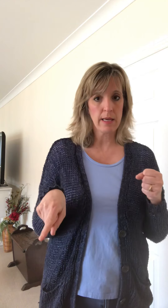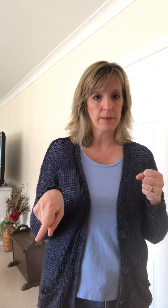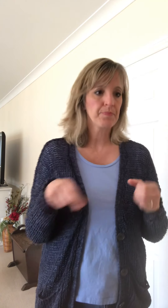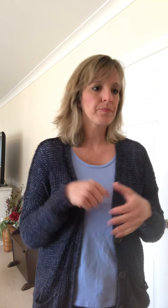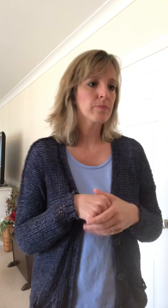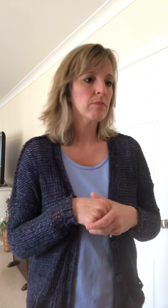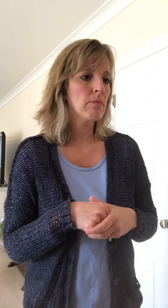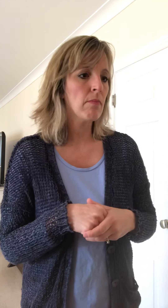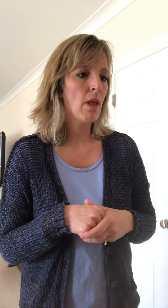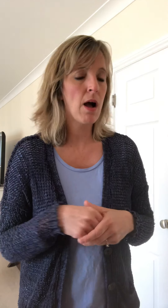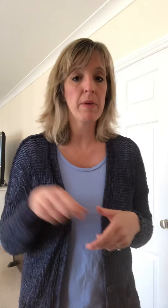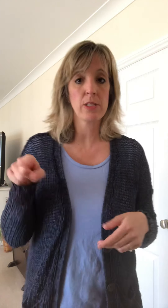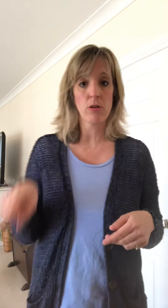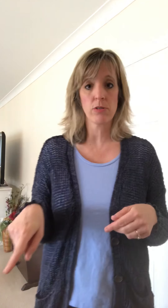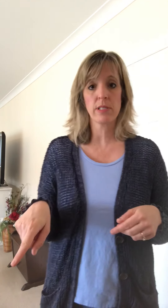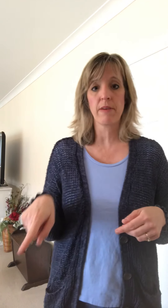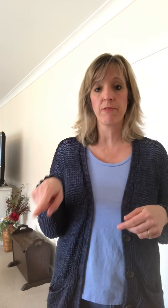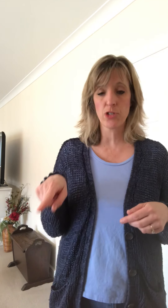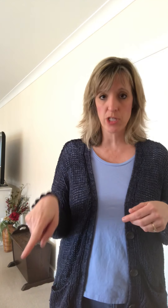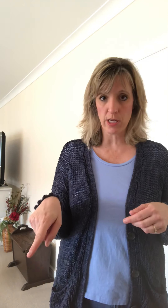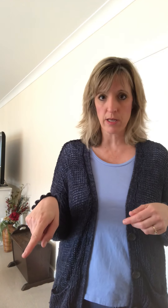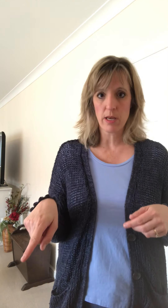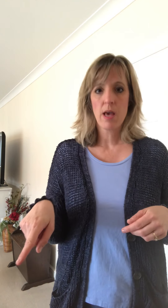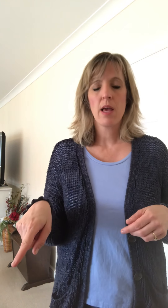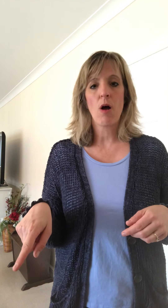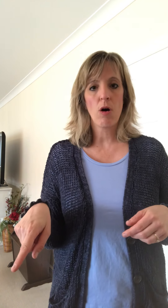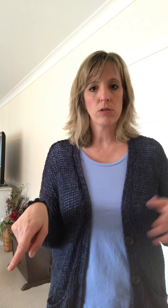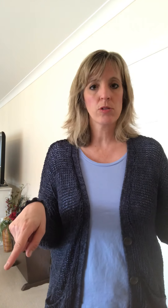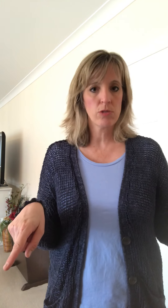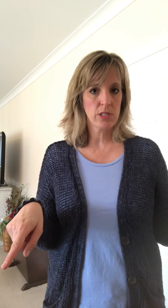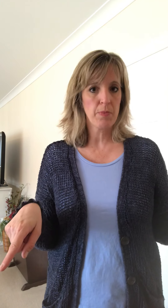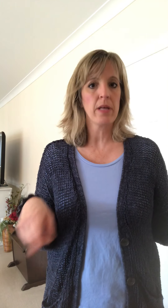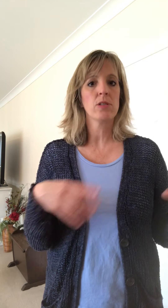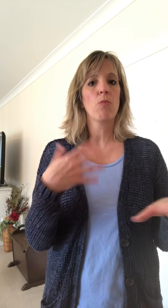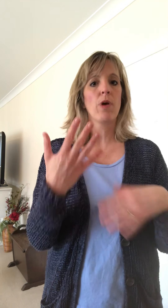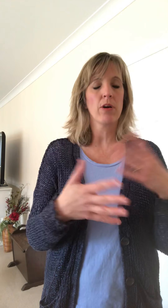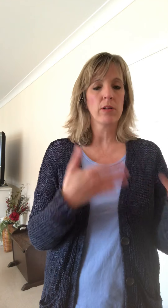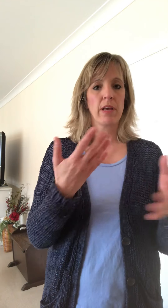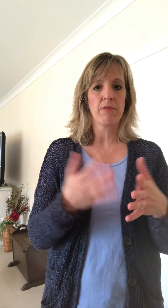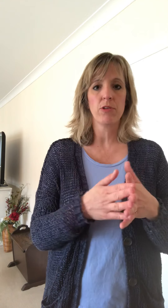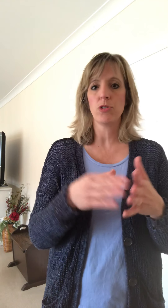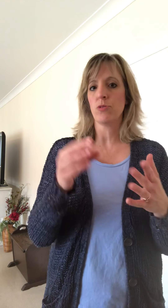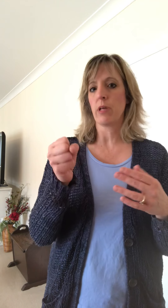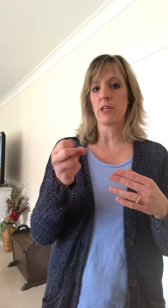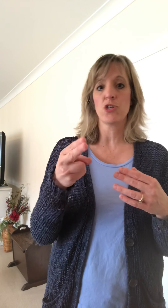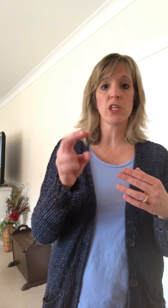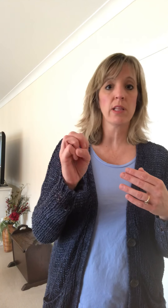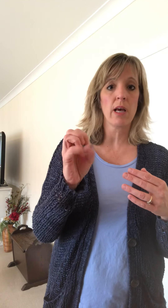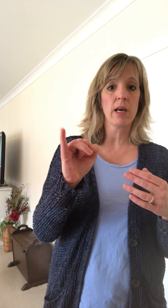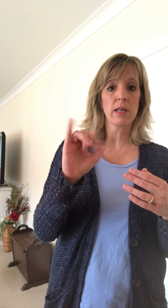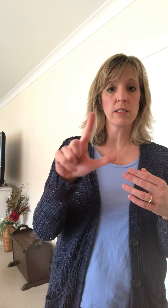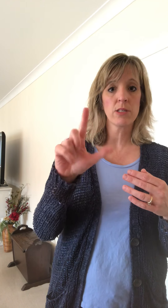he. It's also the same for she. It also just depends on where, like if you do like Sheila,